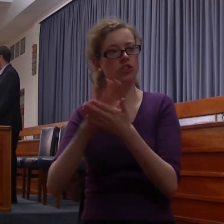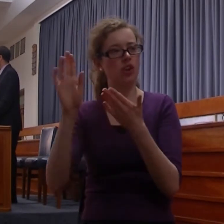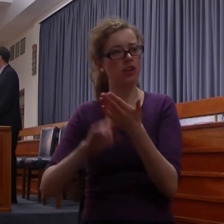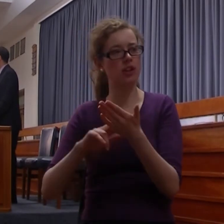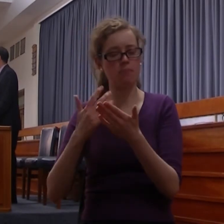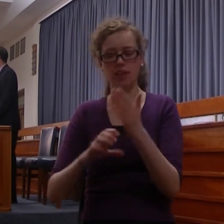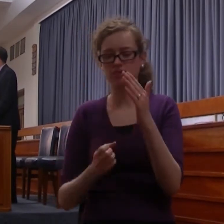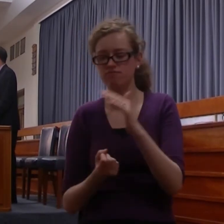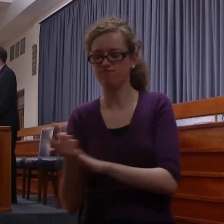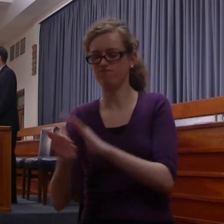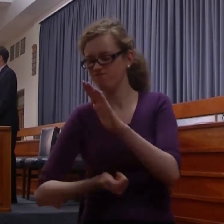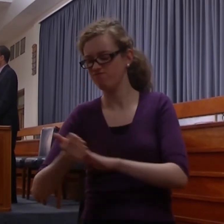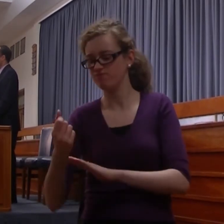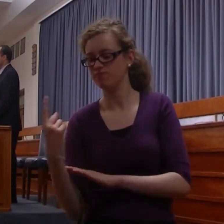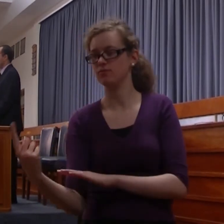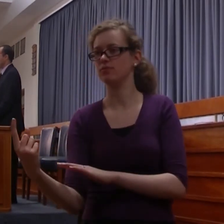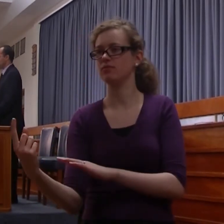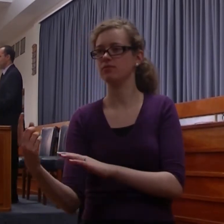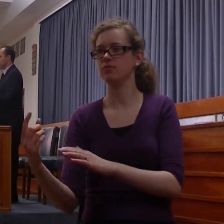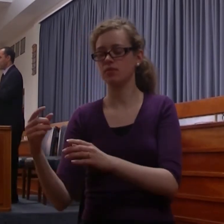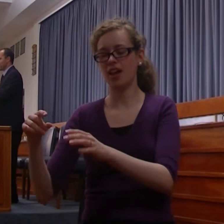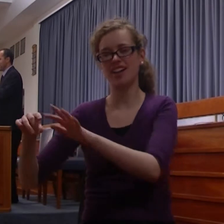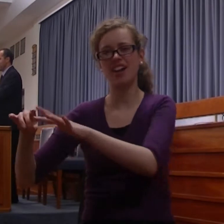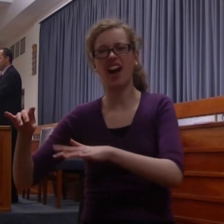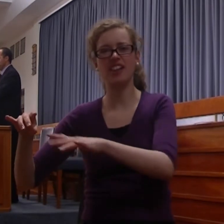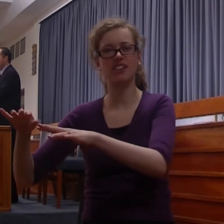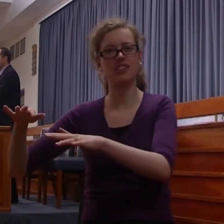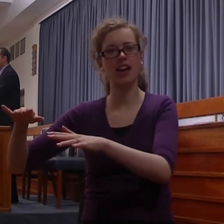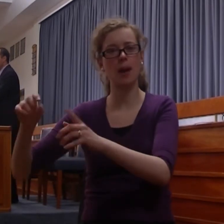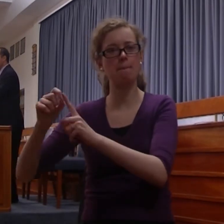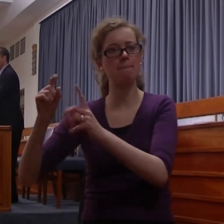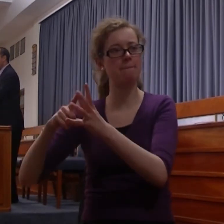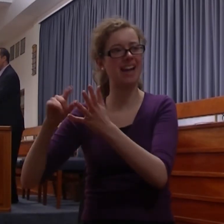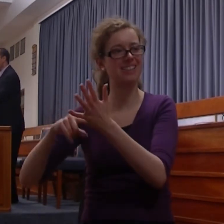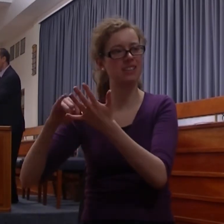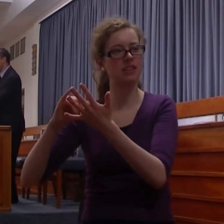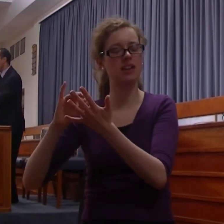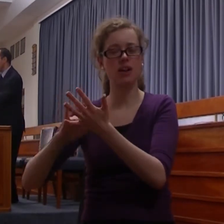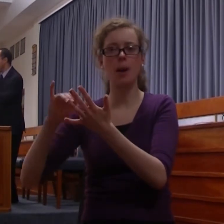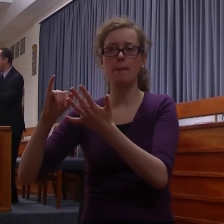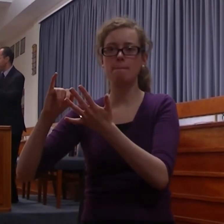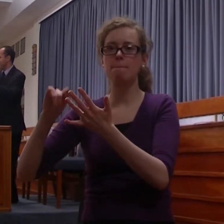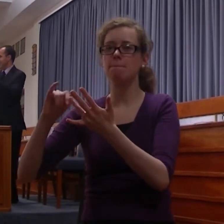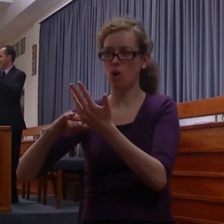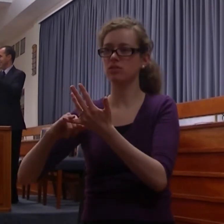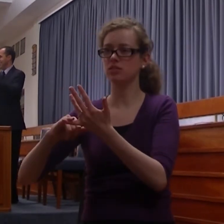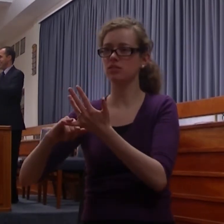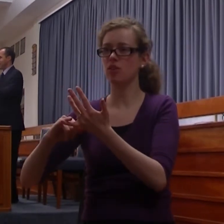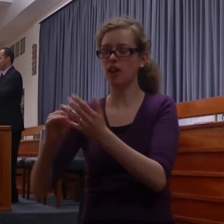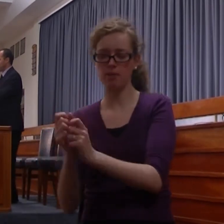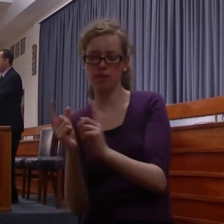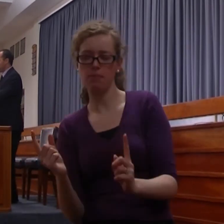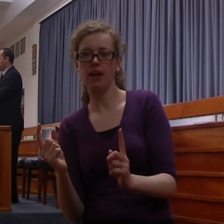of Patmos, where John was banned and exiled because of the testimony of Jesus Christ.